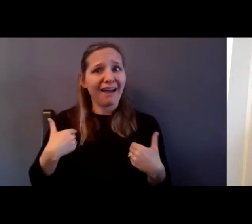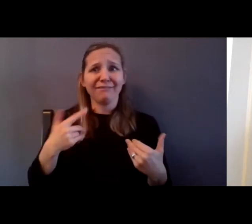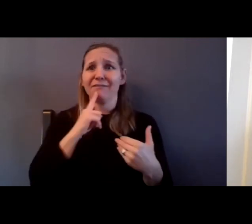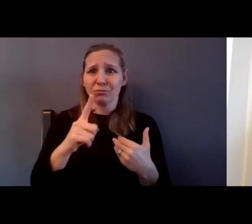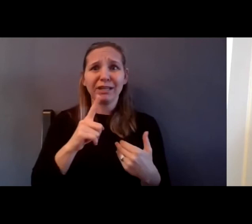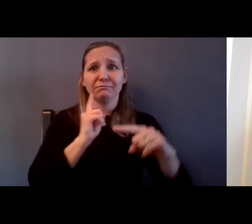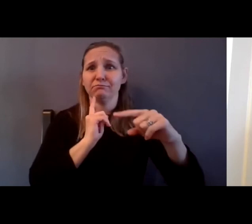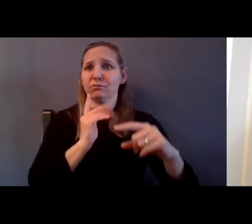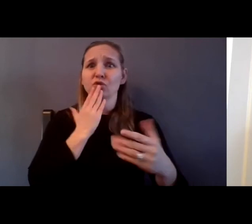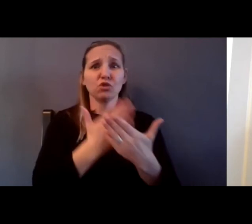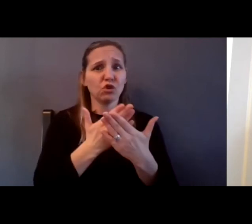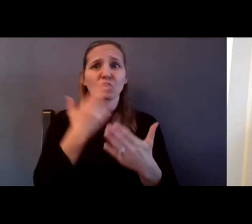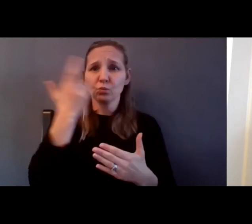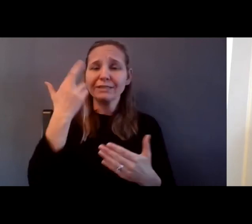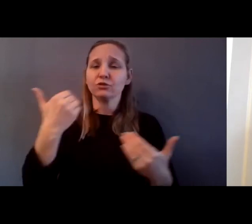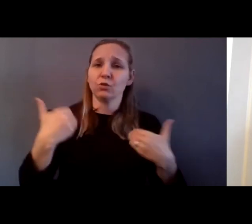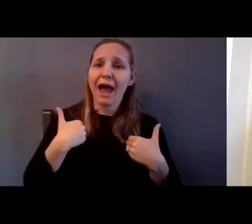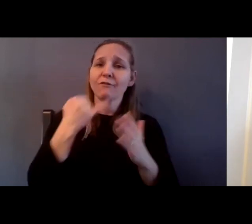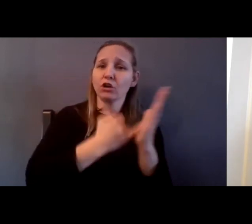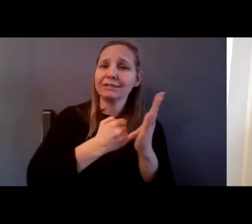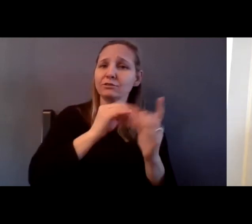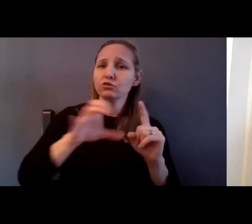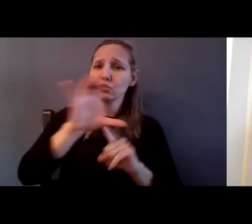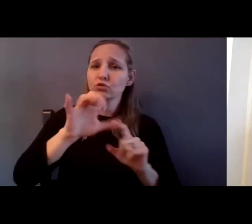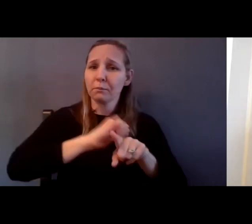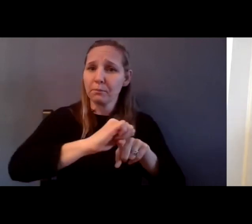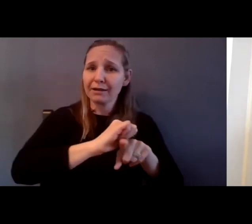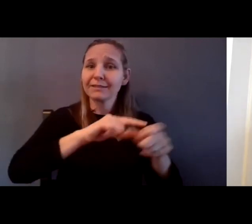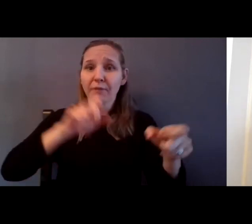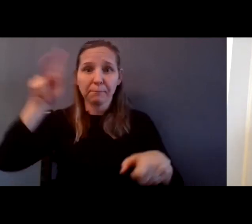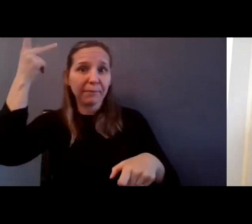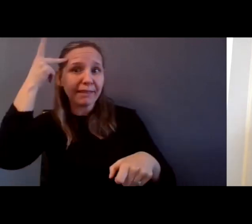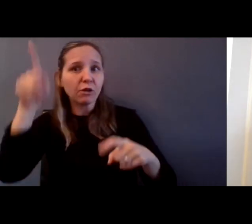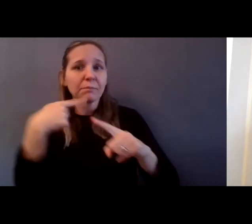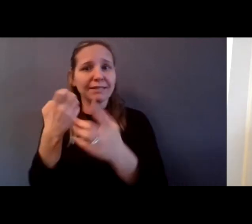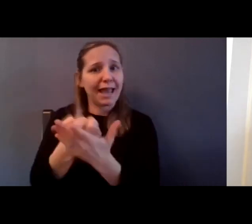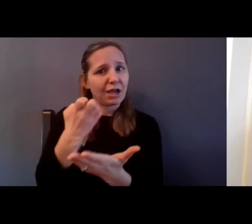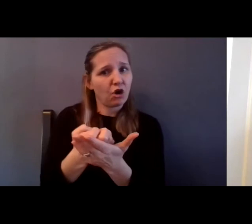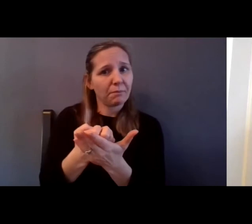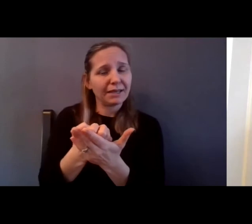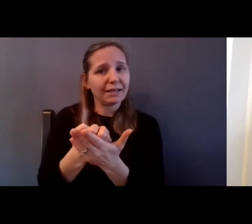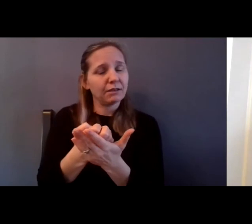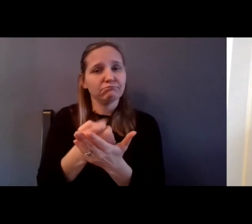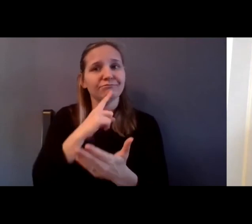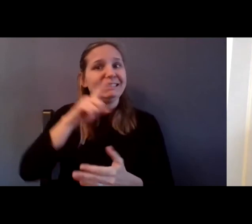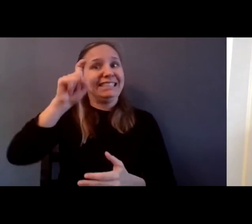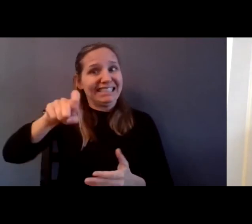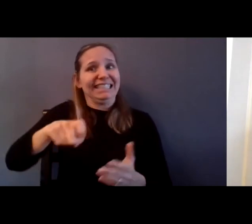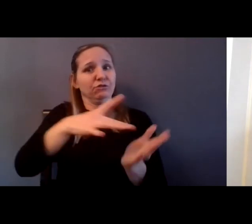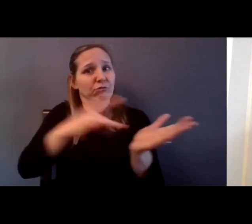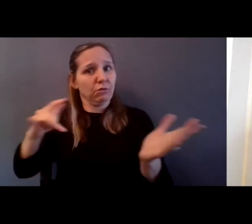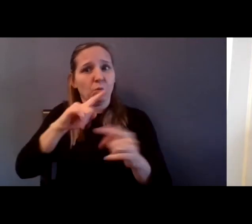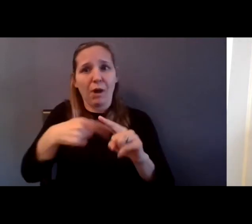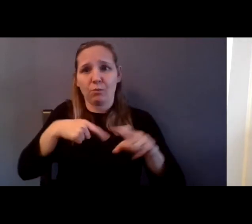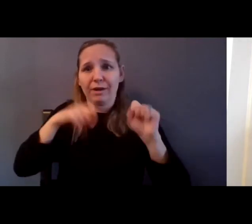imperfectly guarding artistic and cultural practices from political and economic mechanisms wherever possible. And we shouldn't